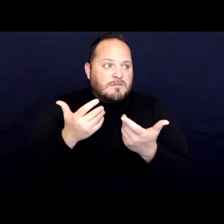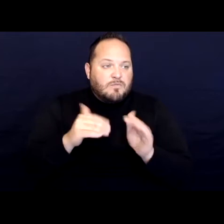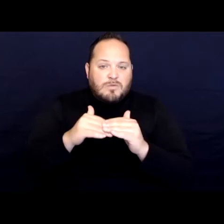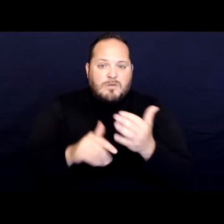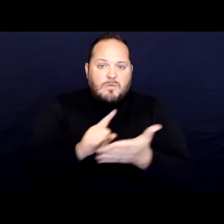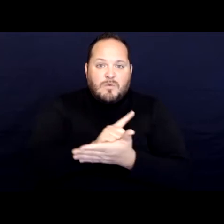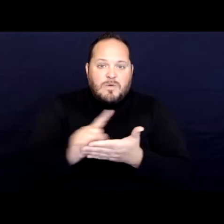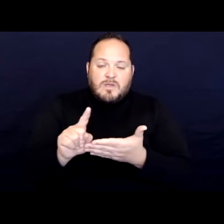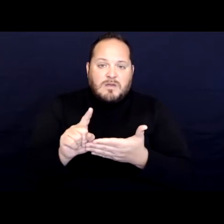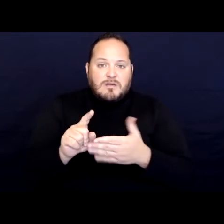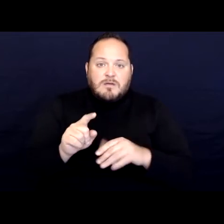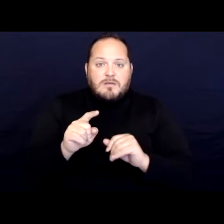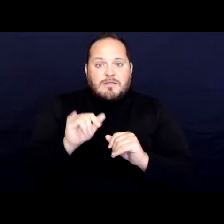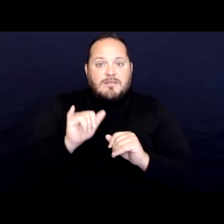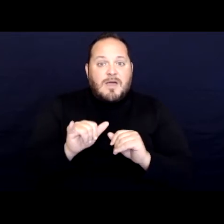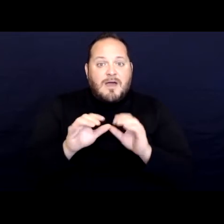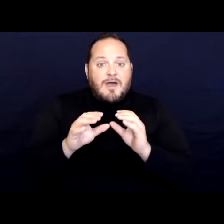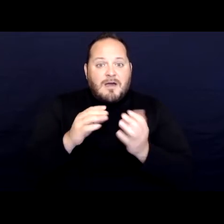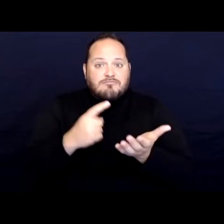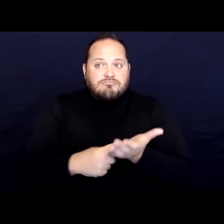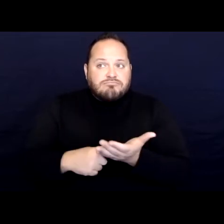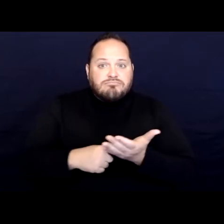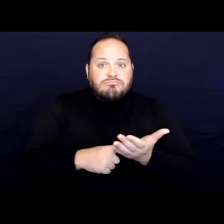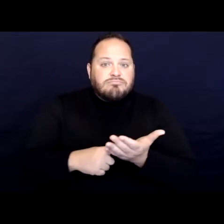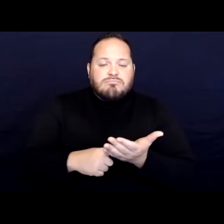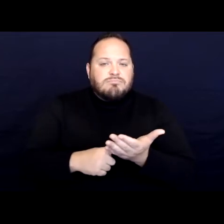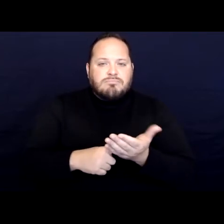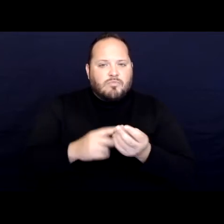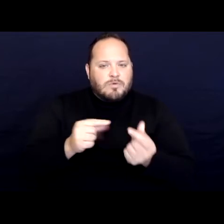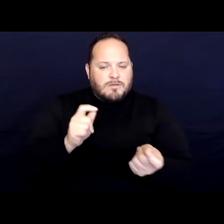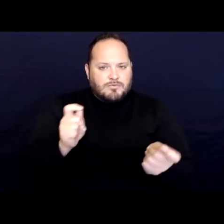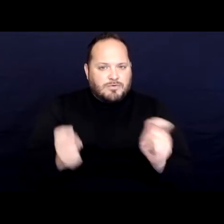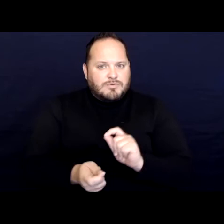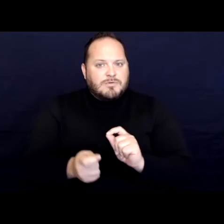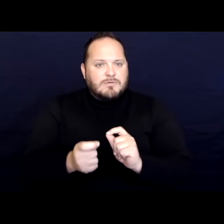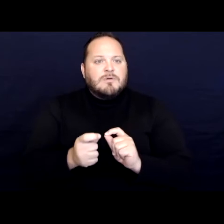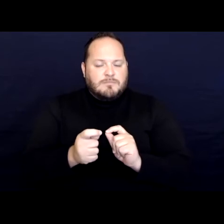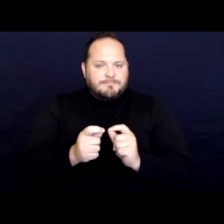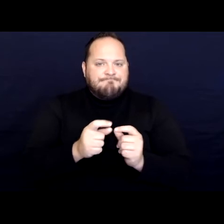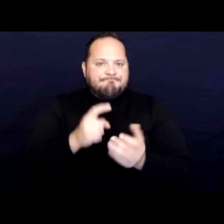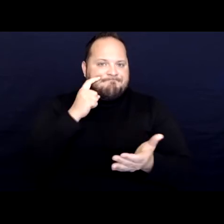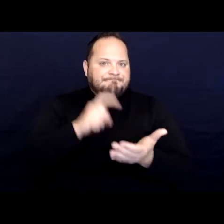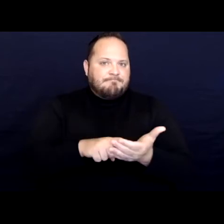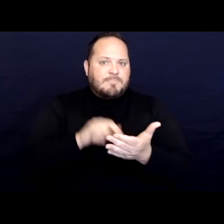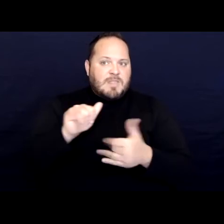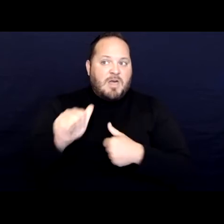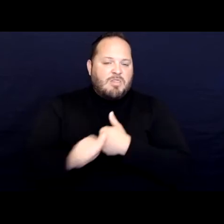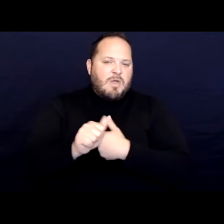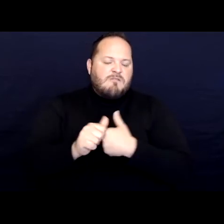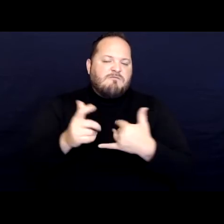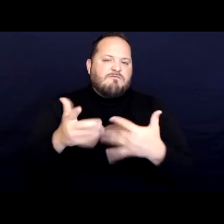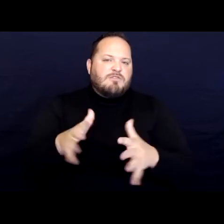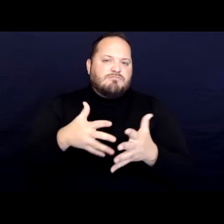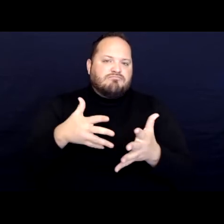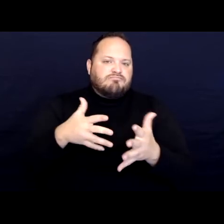quickly turned to also an acknowledgement that the threat was so much in our community that it